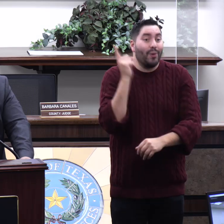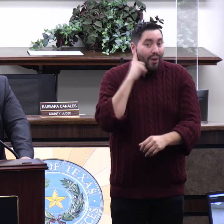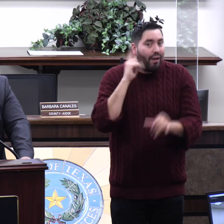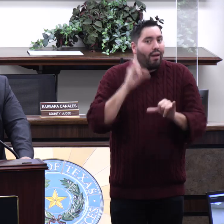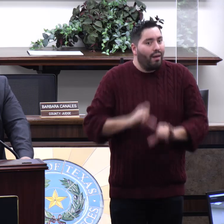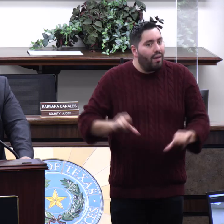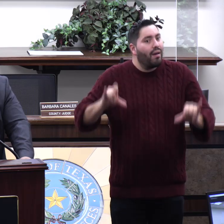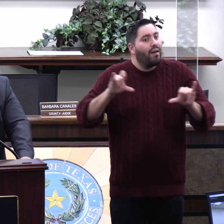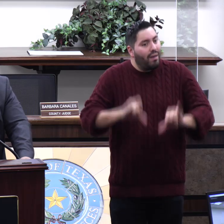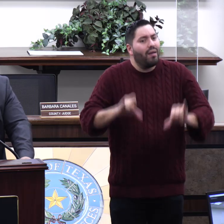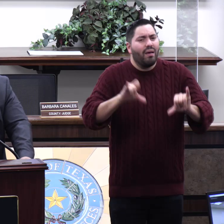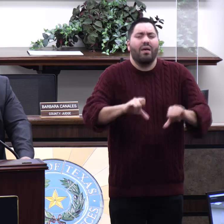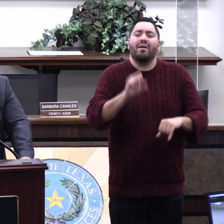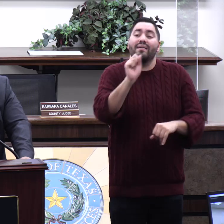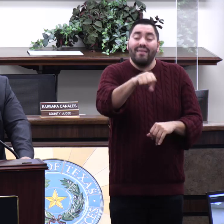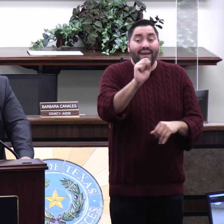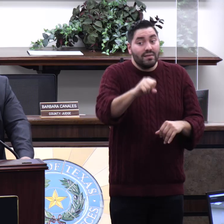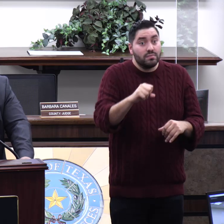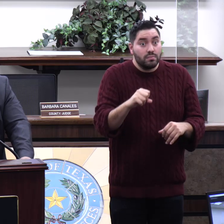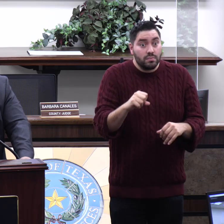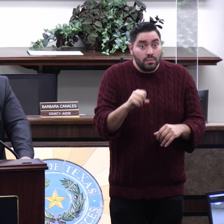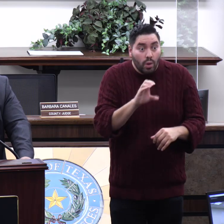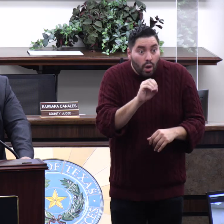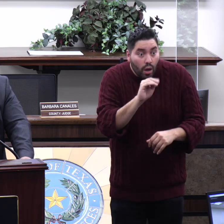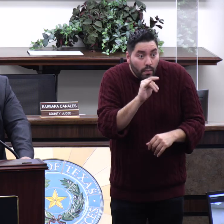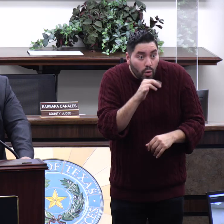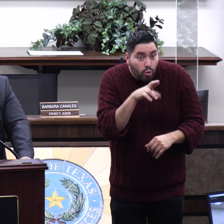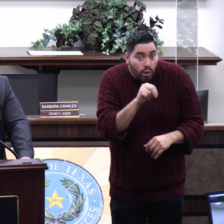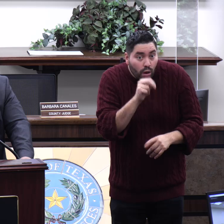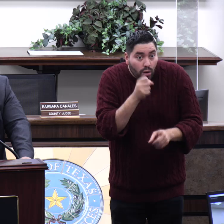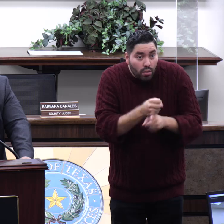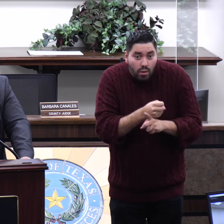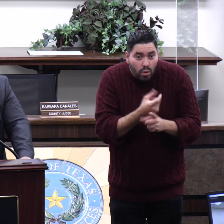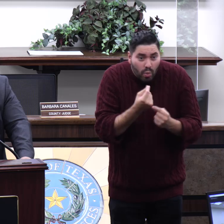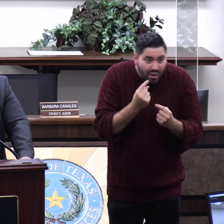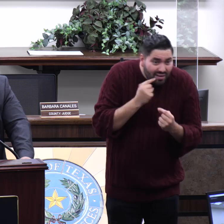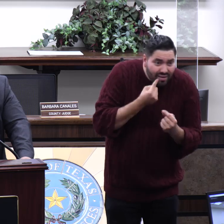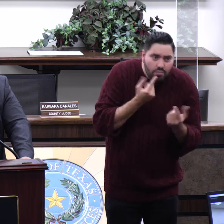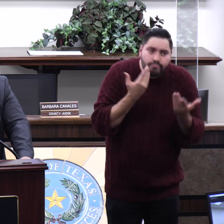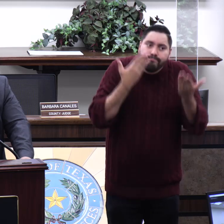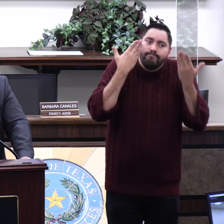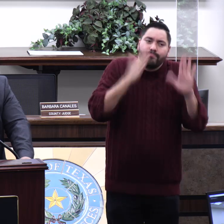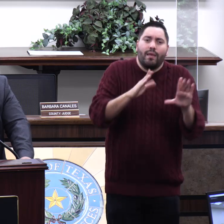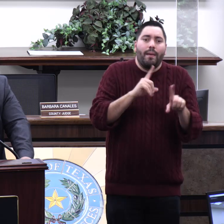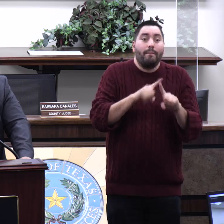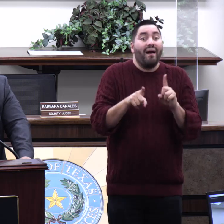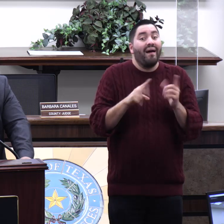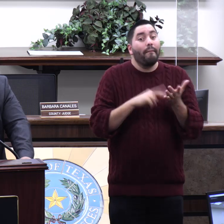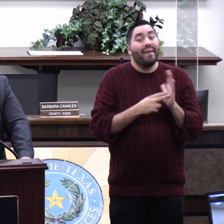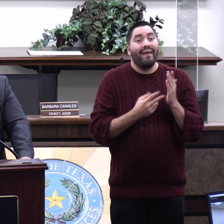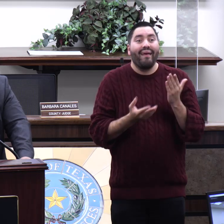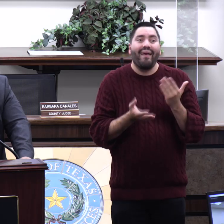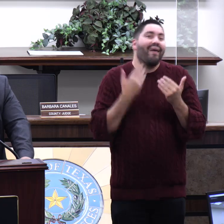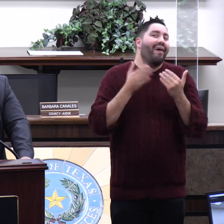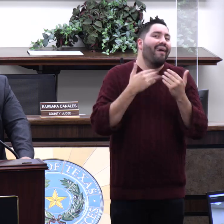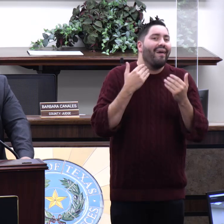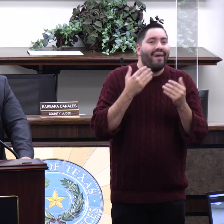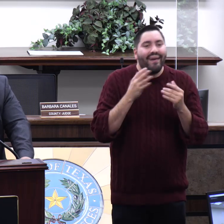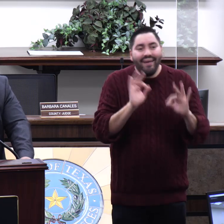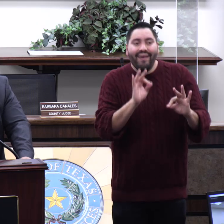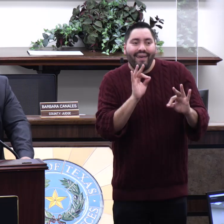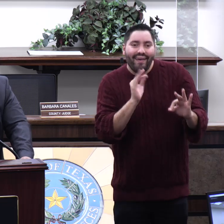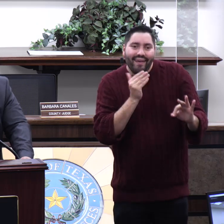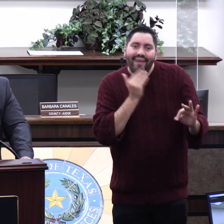say, yes, we do not know what this variant will bring, but what we do know, it will not be anything good. So please